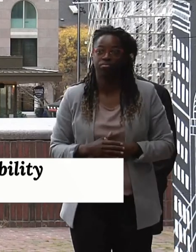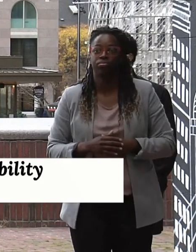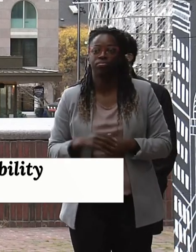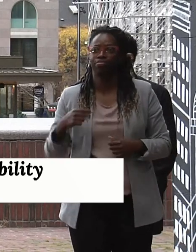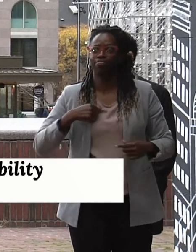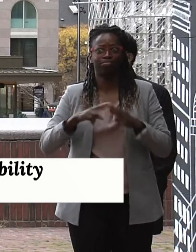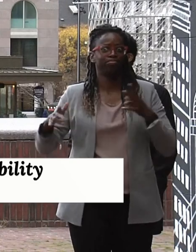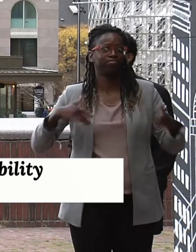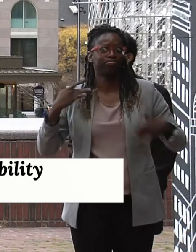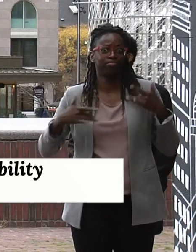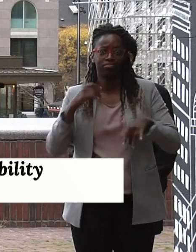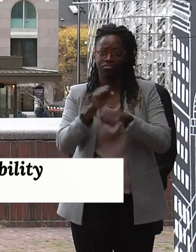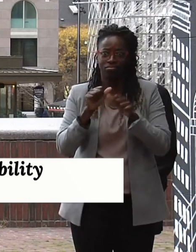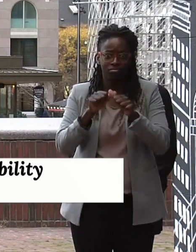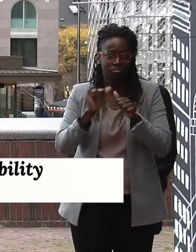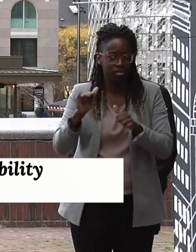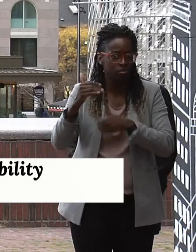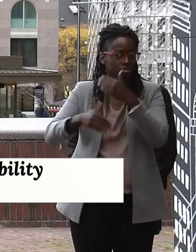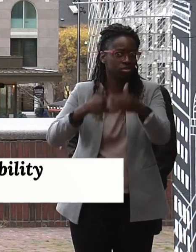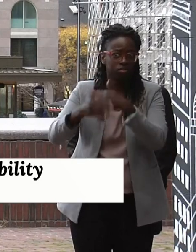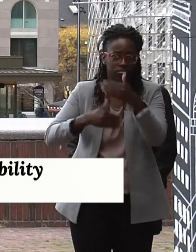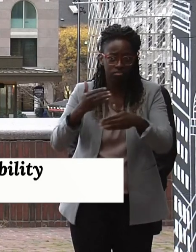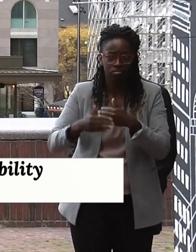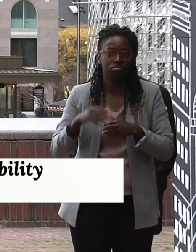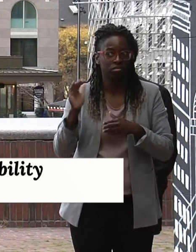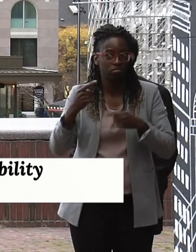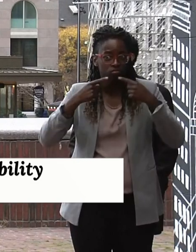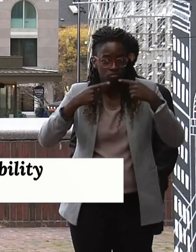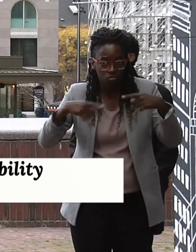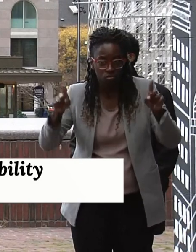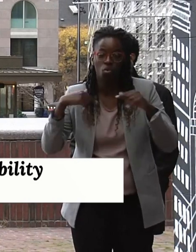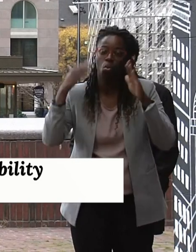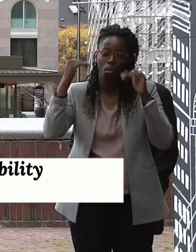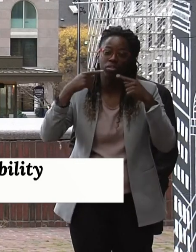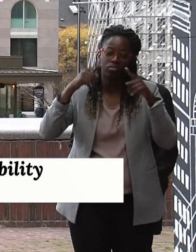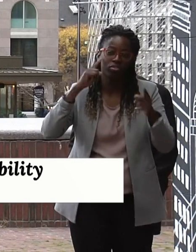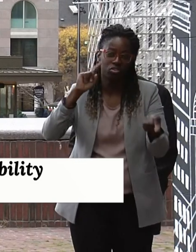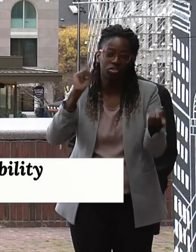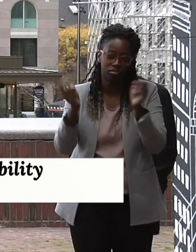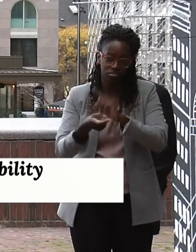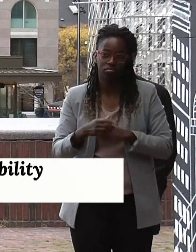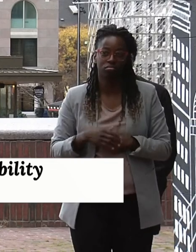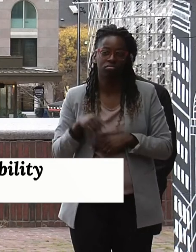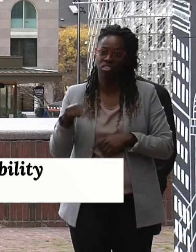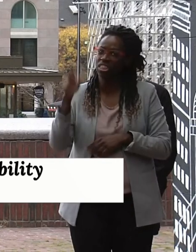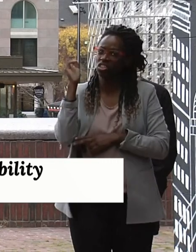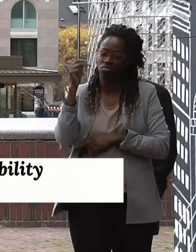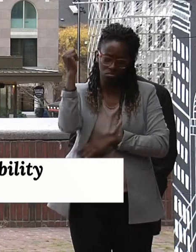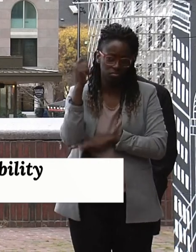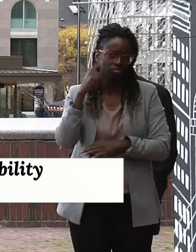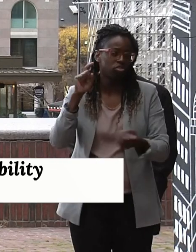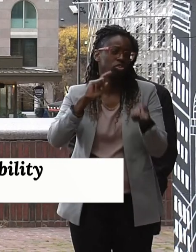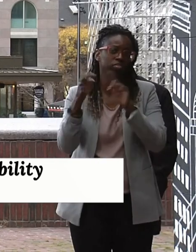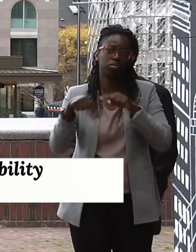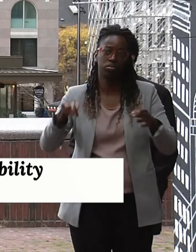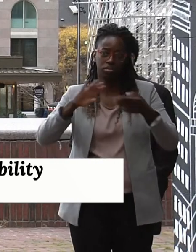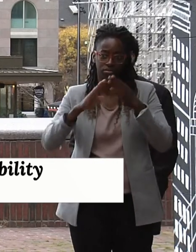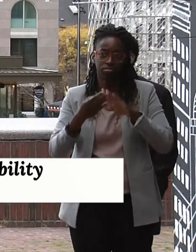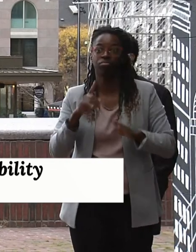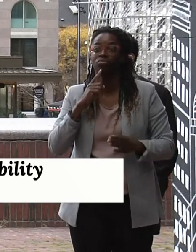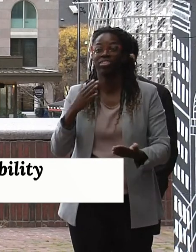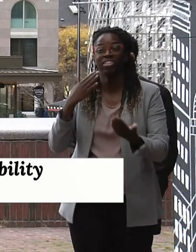Council on achieving this historic change for our city. I want to thank the members of the task force, Chairman Wayne Budd, who could not be with us here today. And I want to